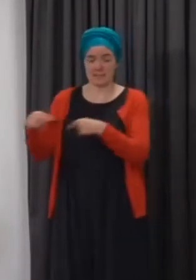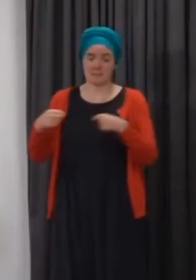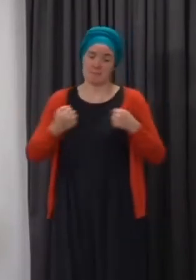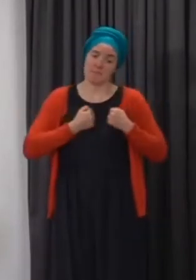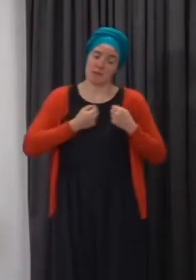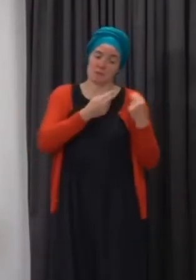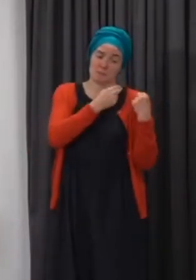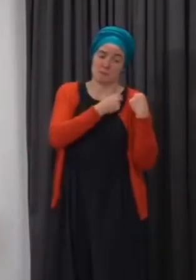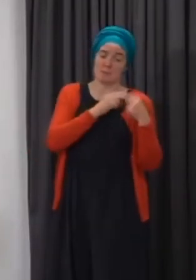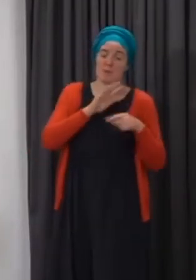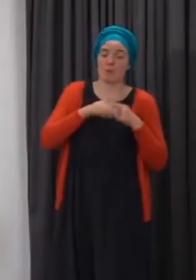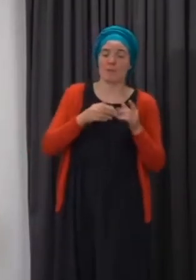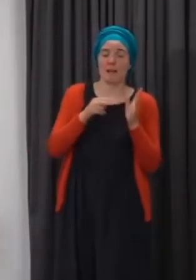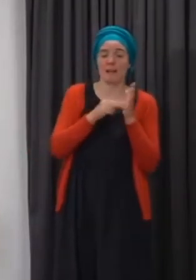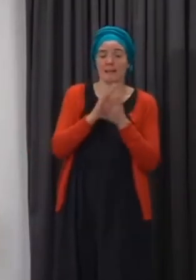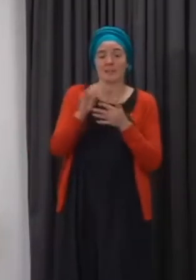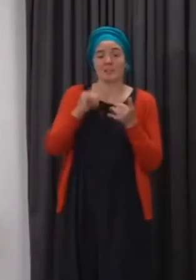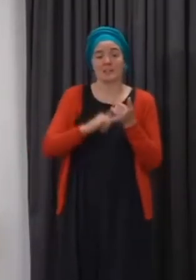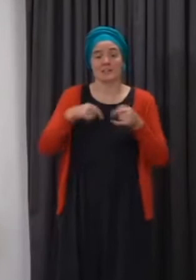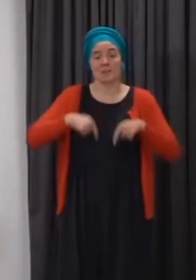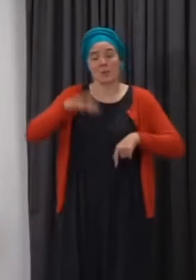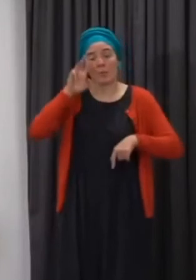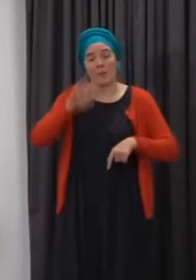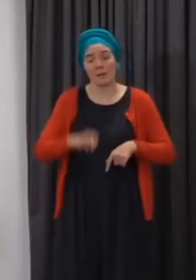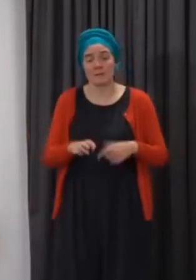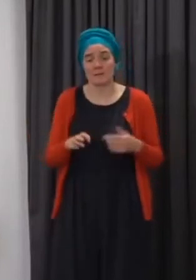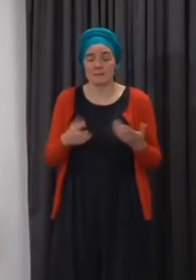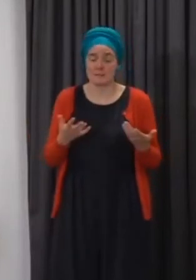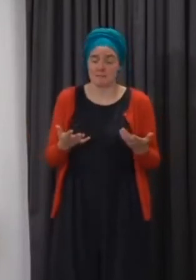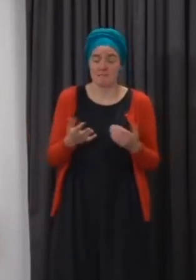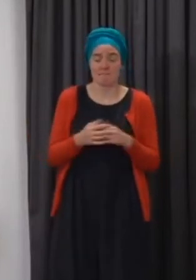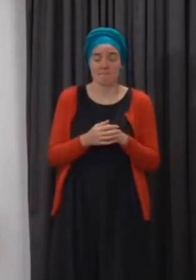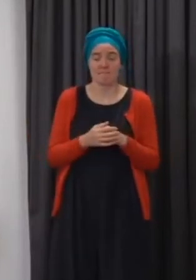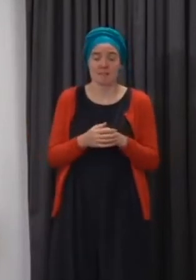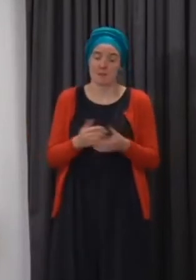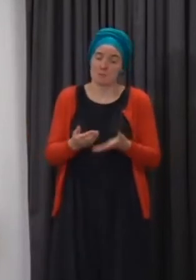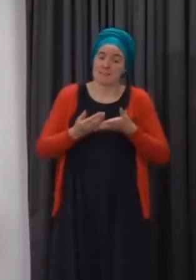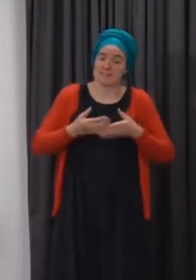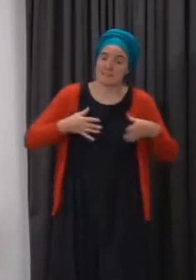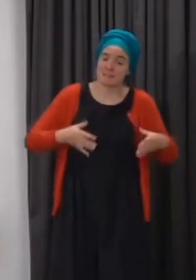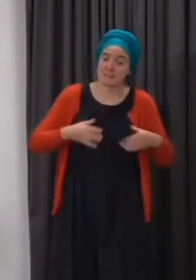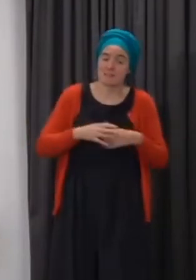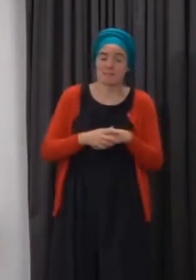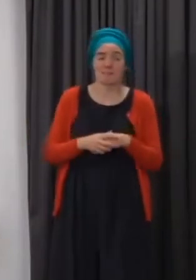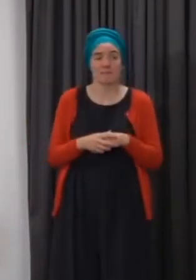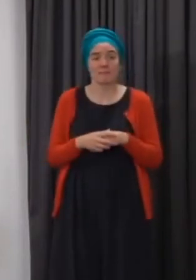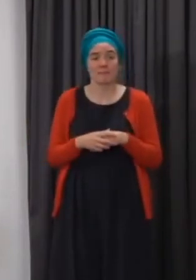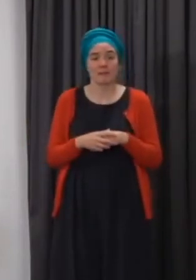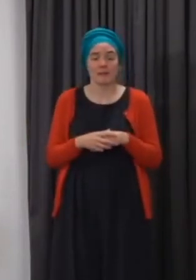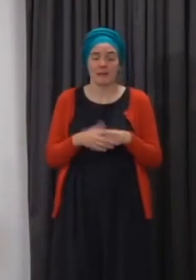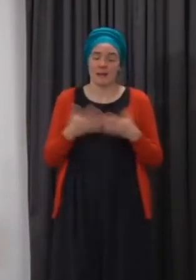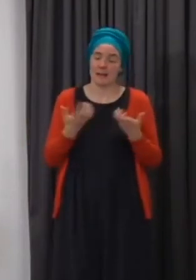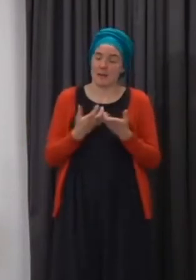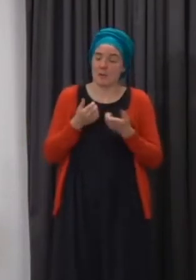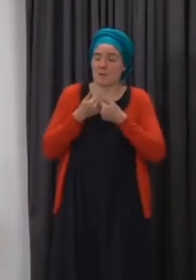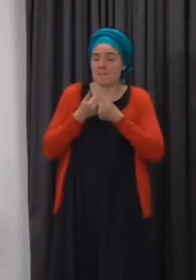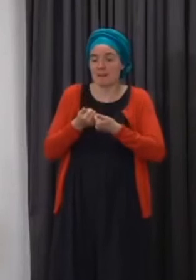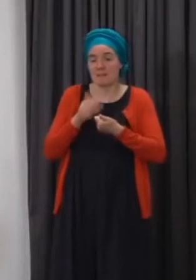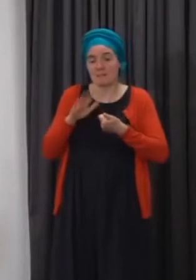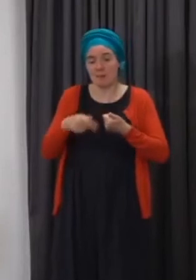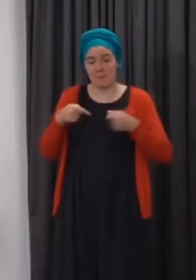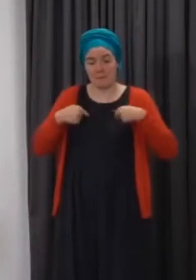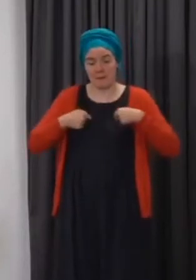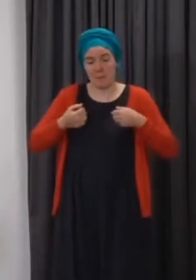which we take it forward, and we have our own contribution to make towards that in terms of advice that we give from the NHS system, of course the Chief